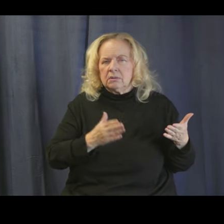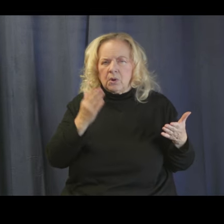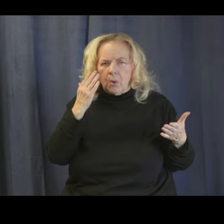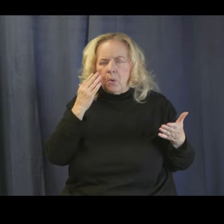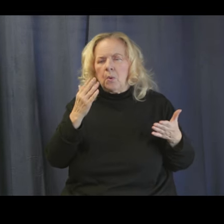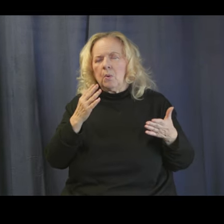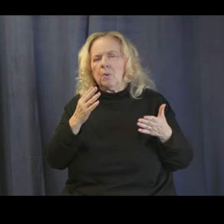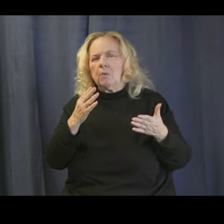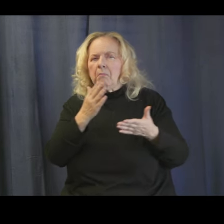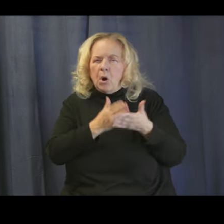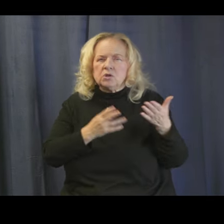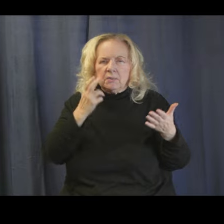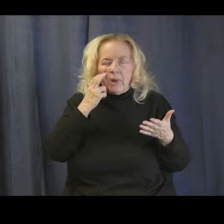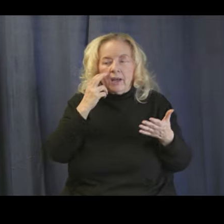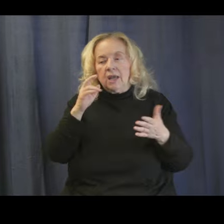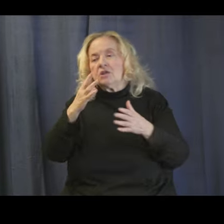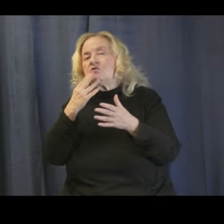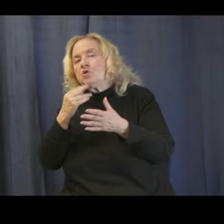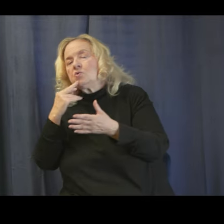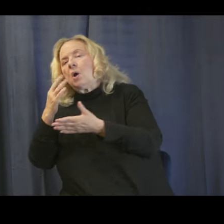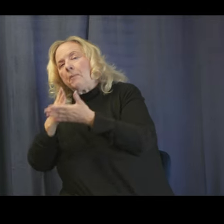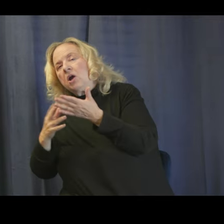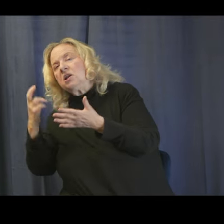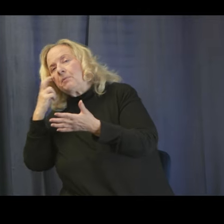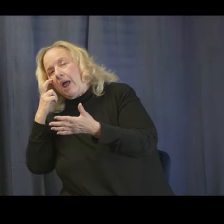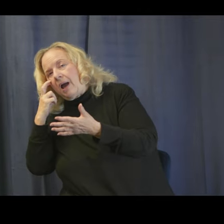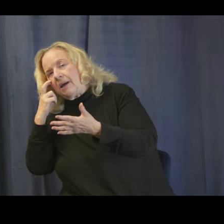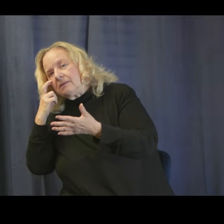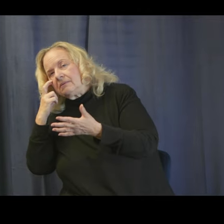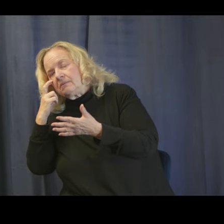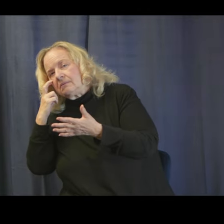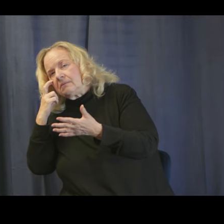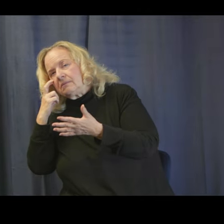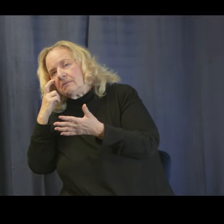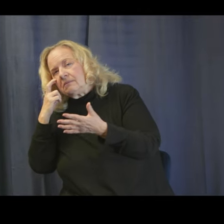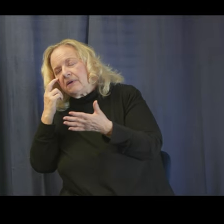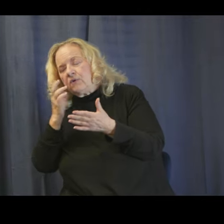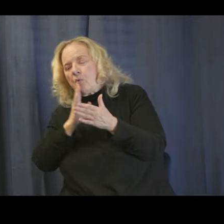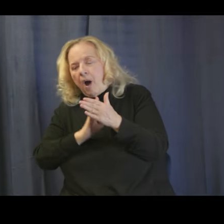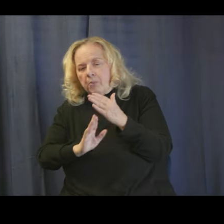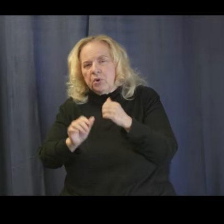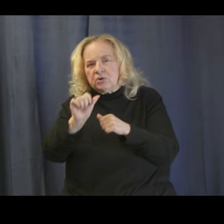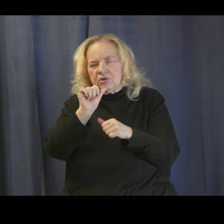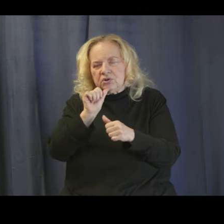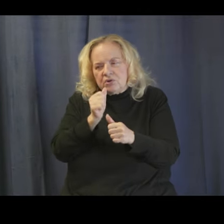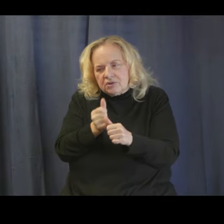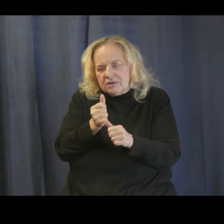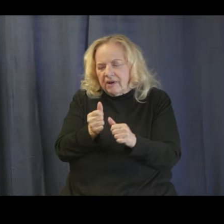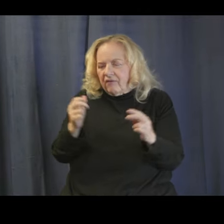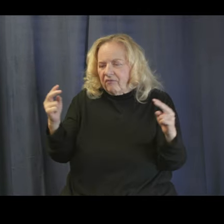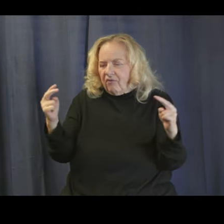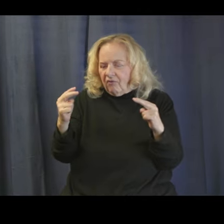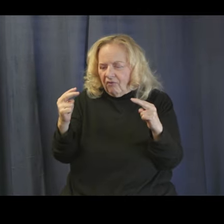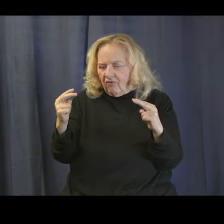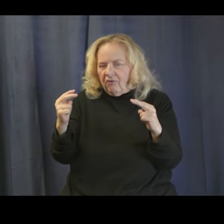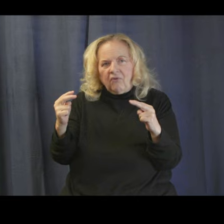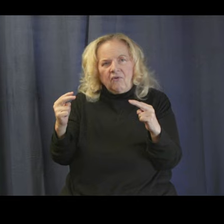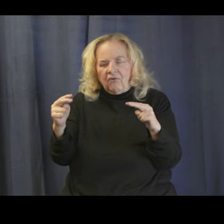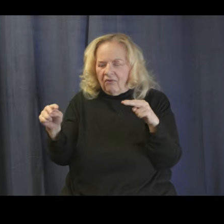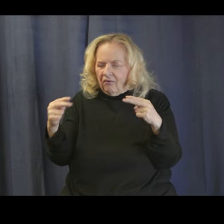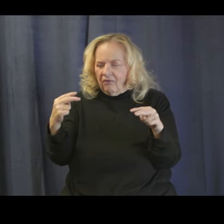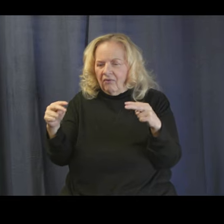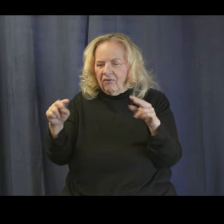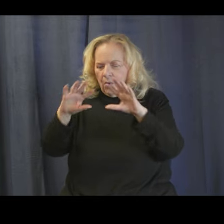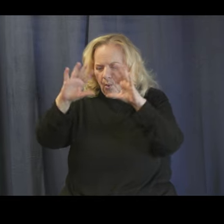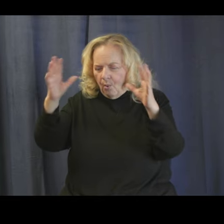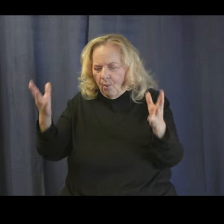part. We're partially blind. And the Jews are partially blind. And the first group to humble themselves and look out of both lenses gets to